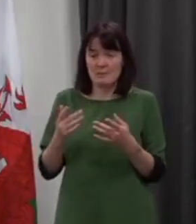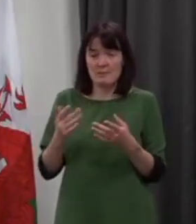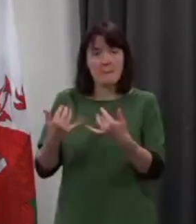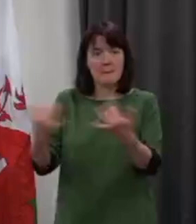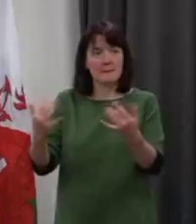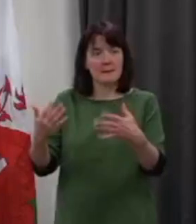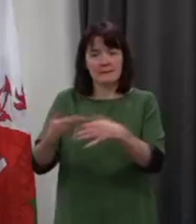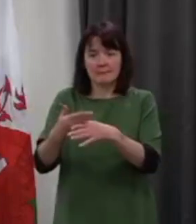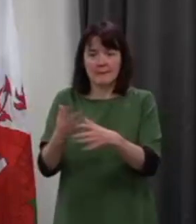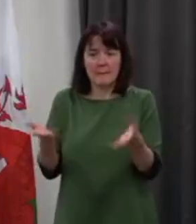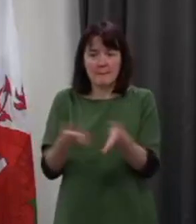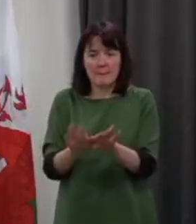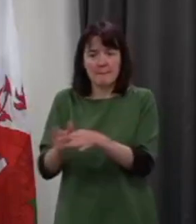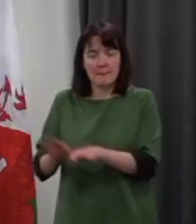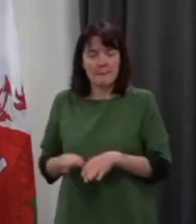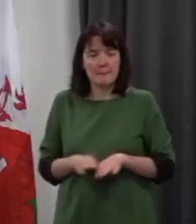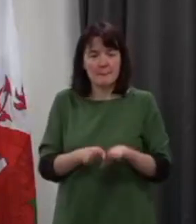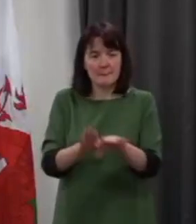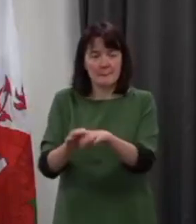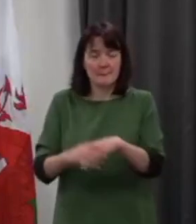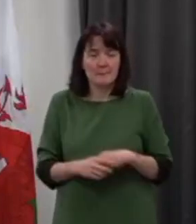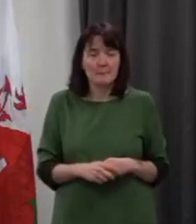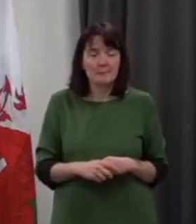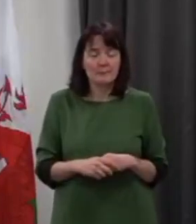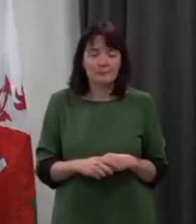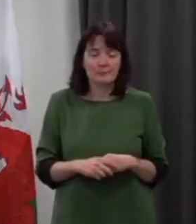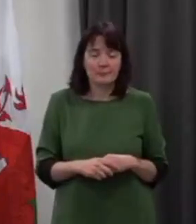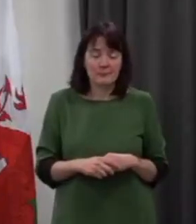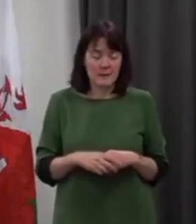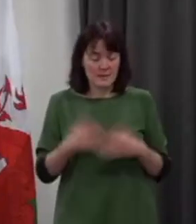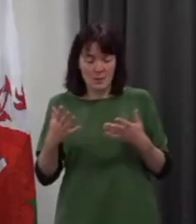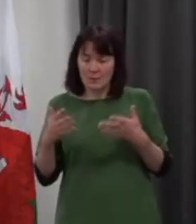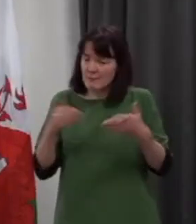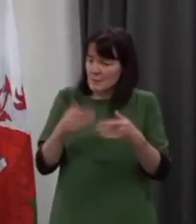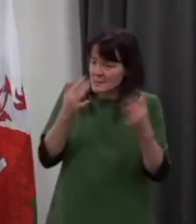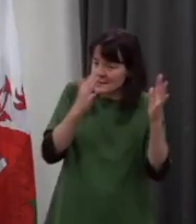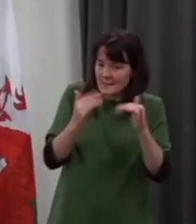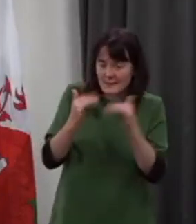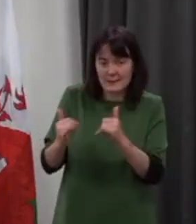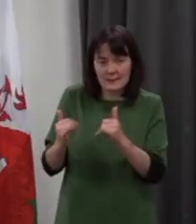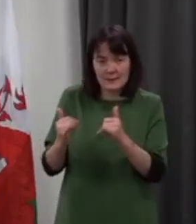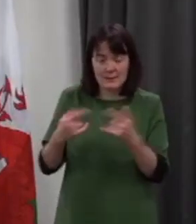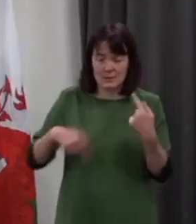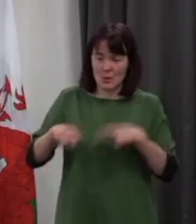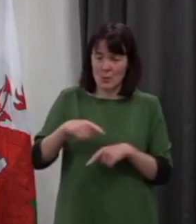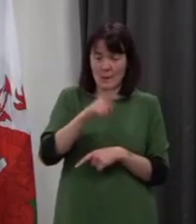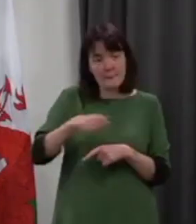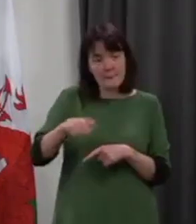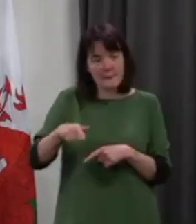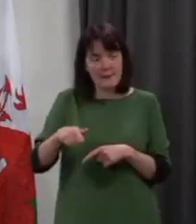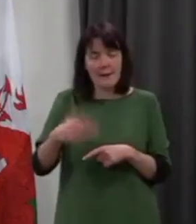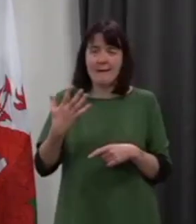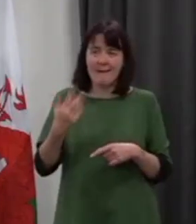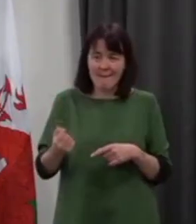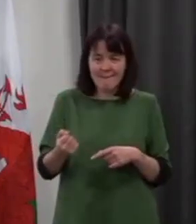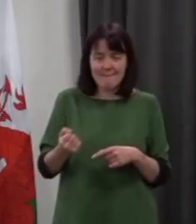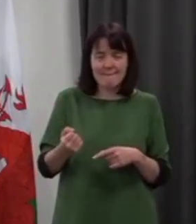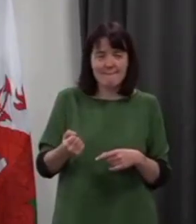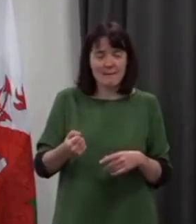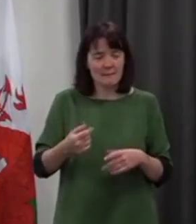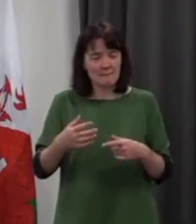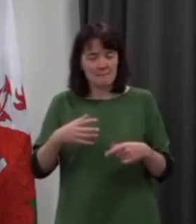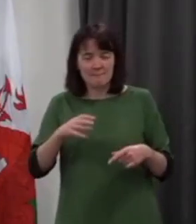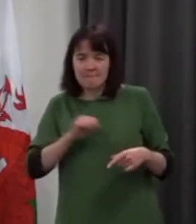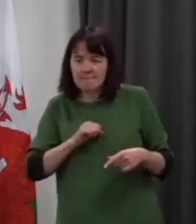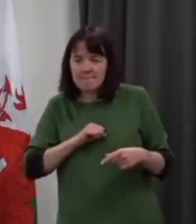then focusing our testing resource on understanding where people are come in and are symptomatic into parts of our health and care system, and